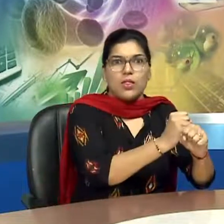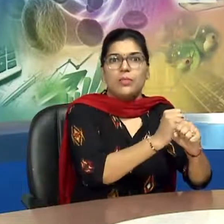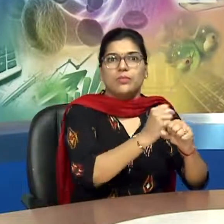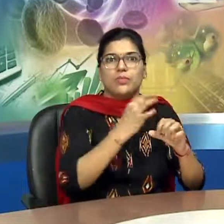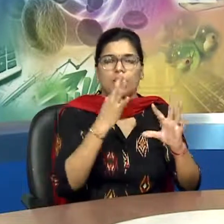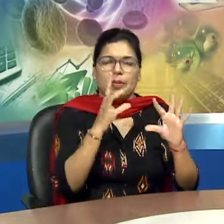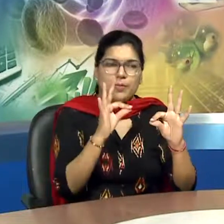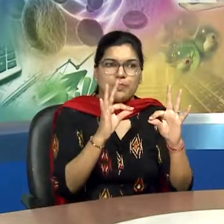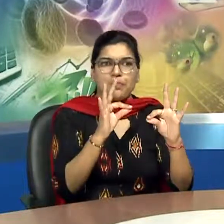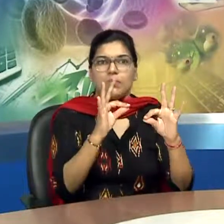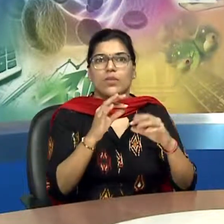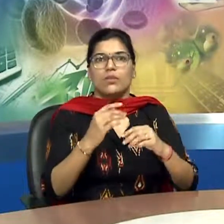This word is blocking.